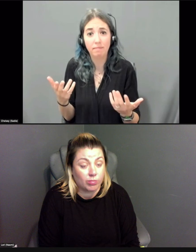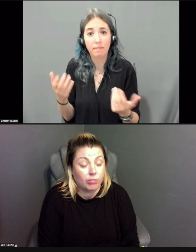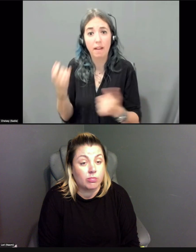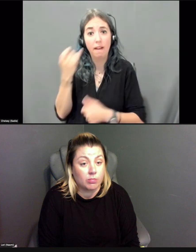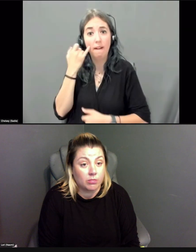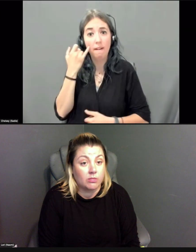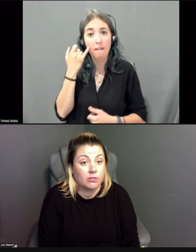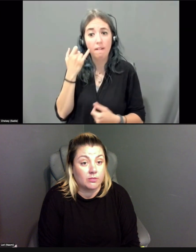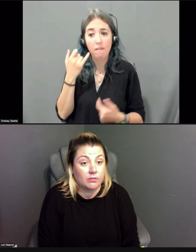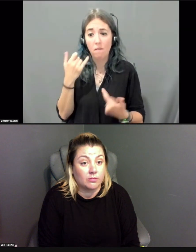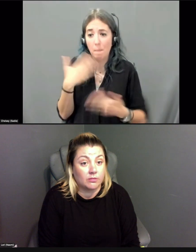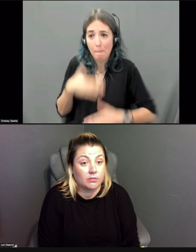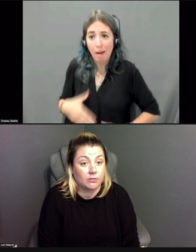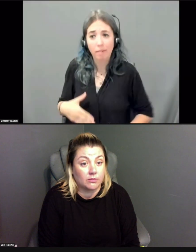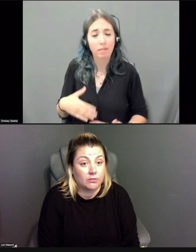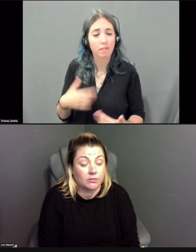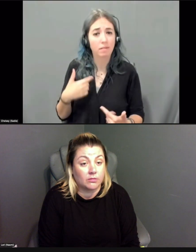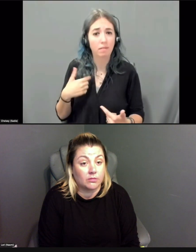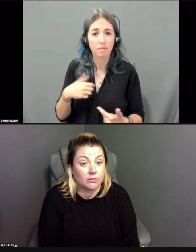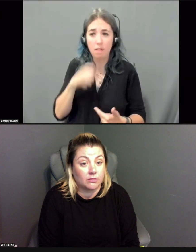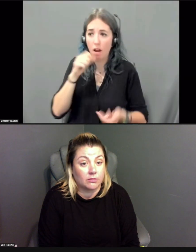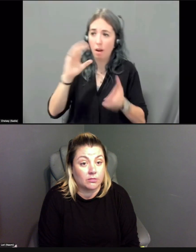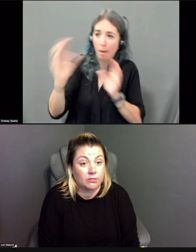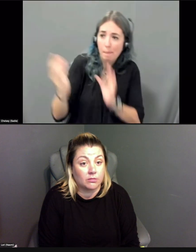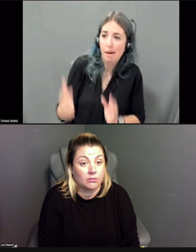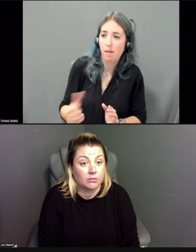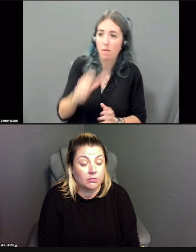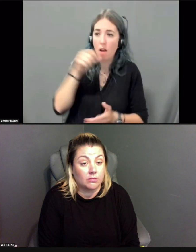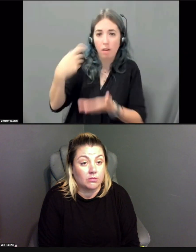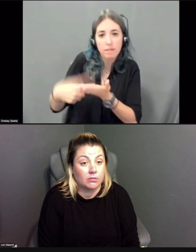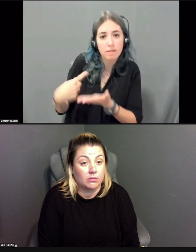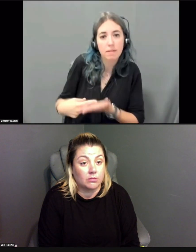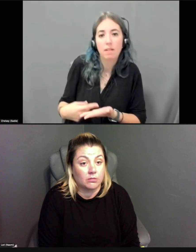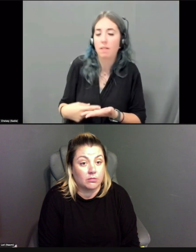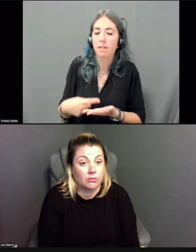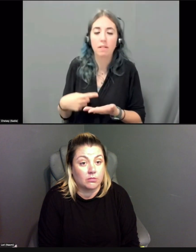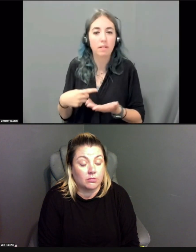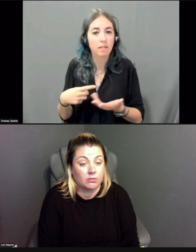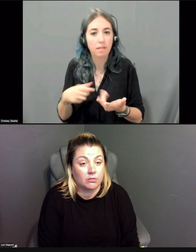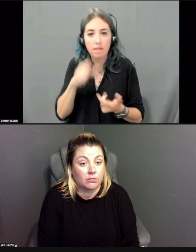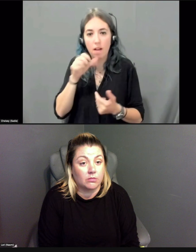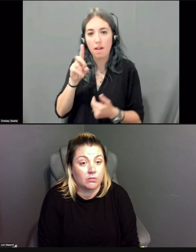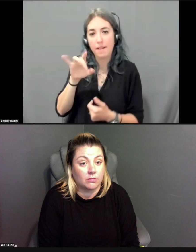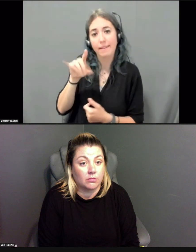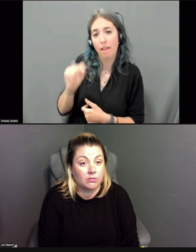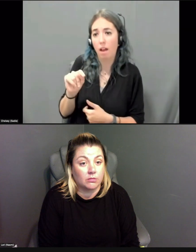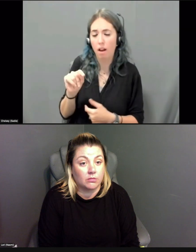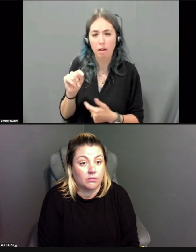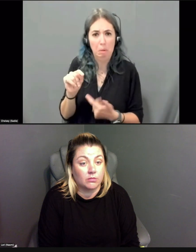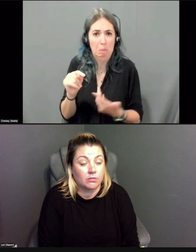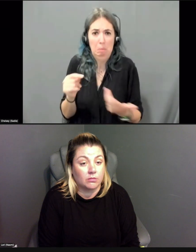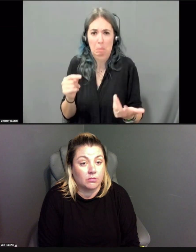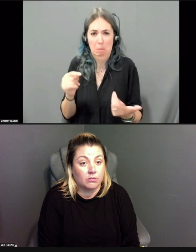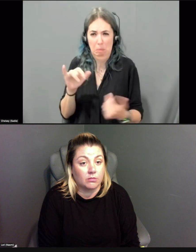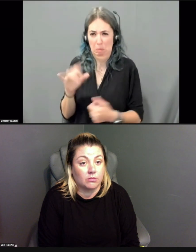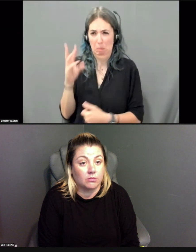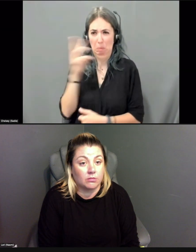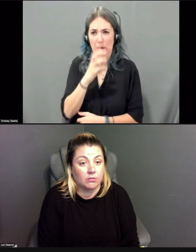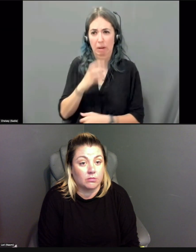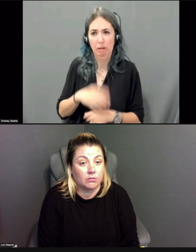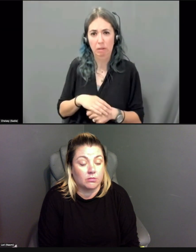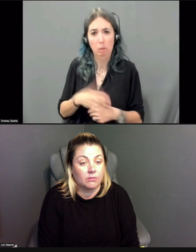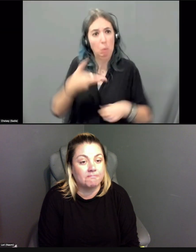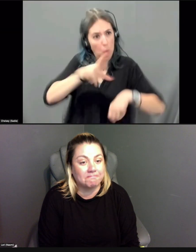about bodies and comparing body size and what diet you're on. Normative discontent. Yeah, it's like, of course, add that